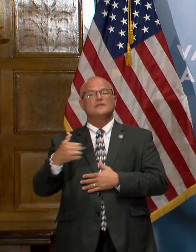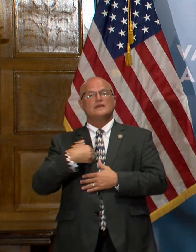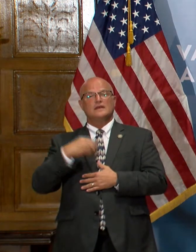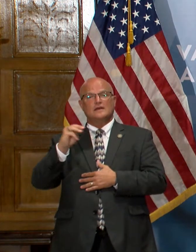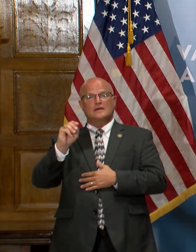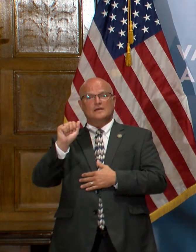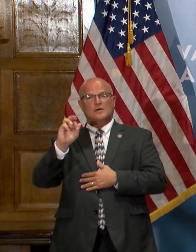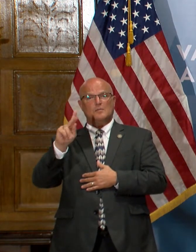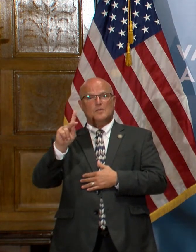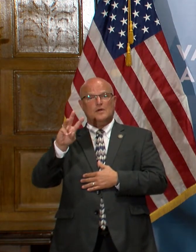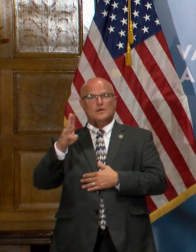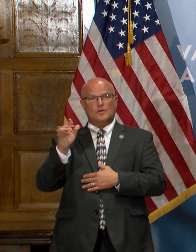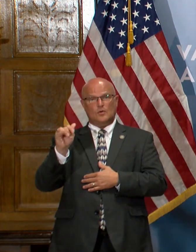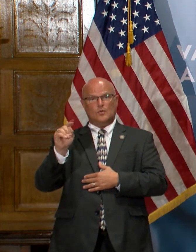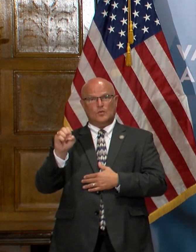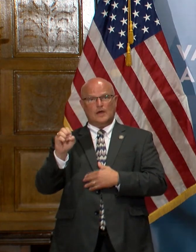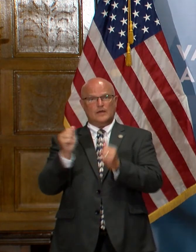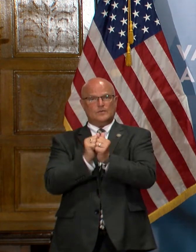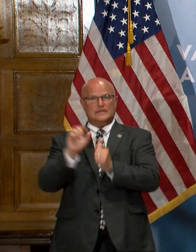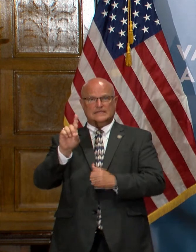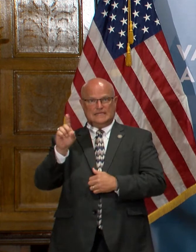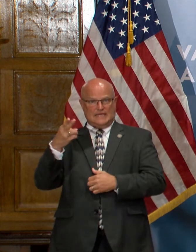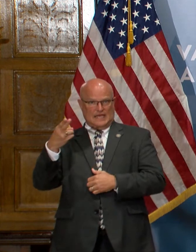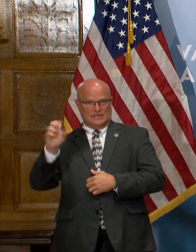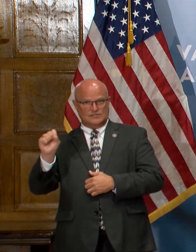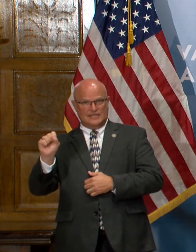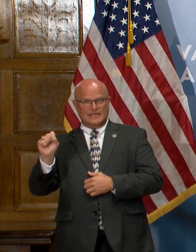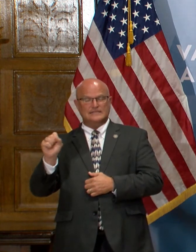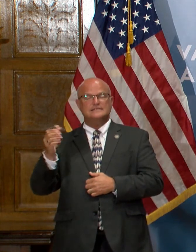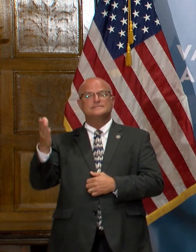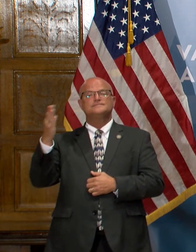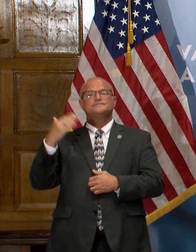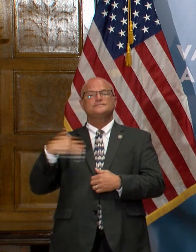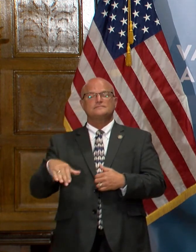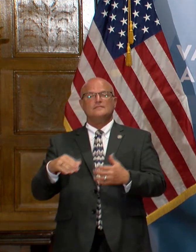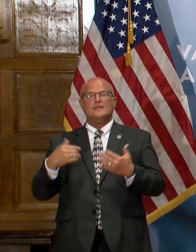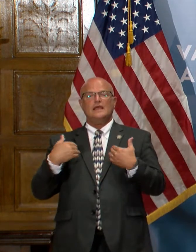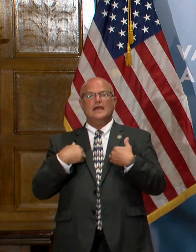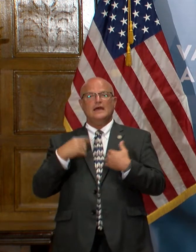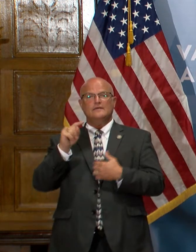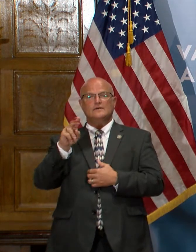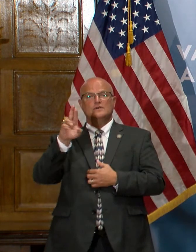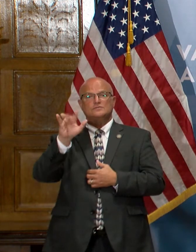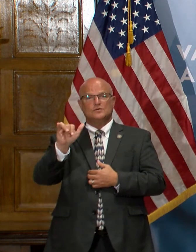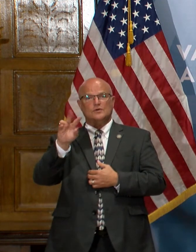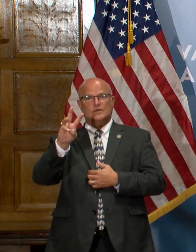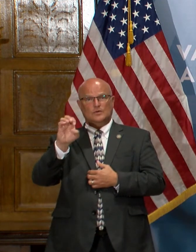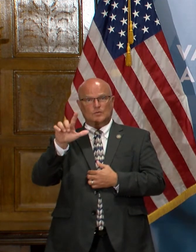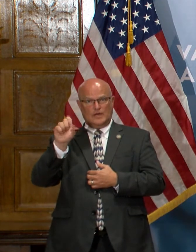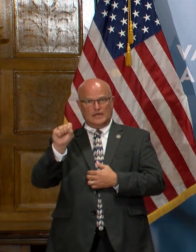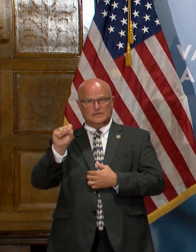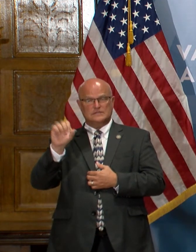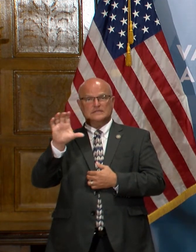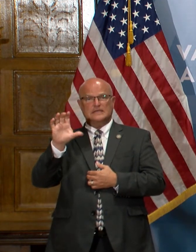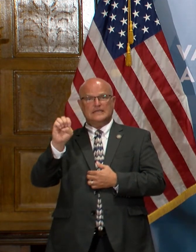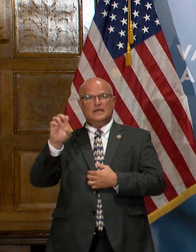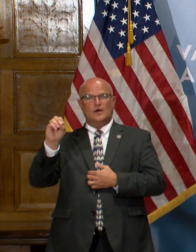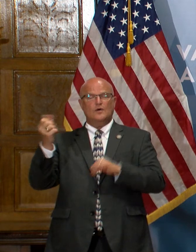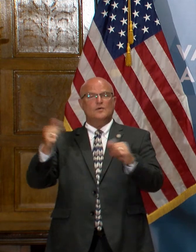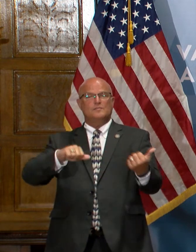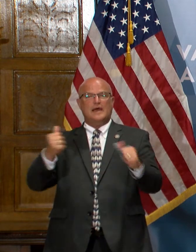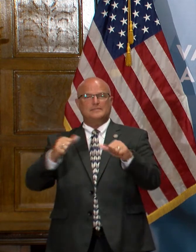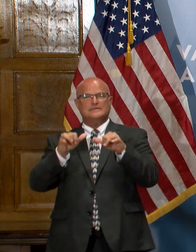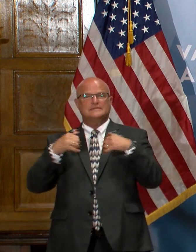Mark White that's here with DHS. And then we have Troy Wells, CEO of Baptist